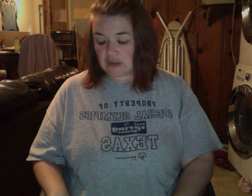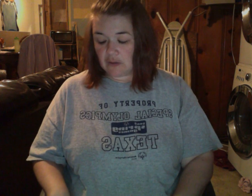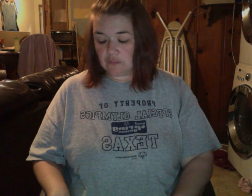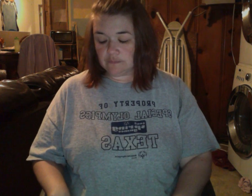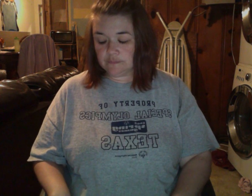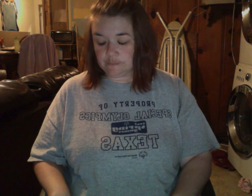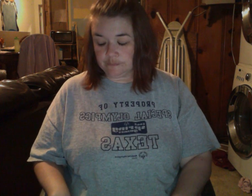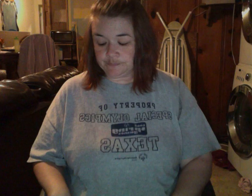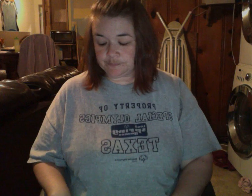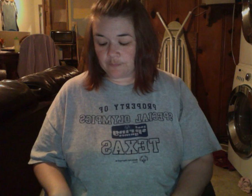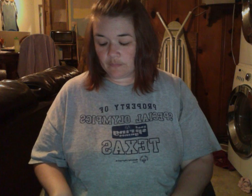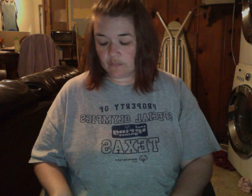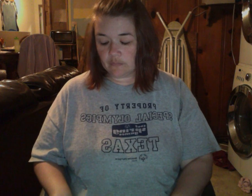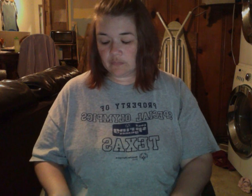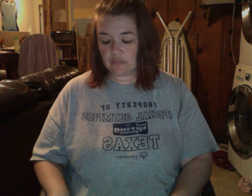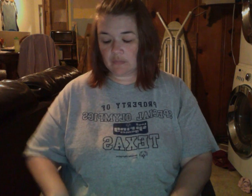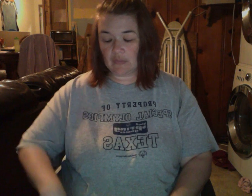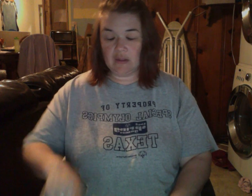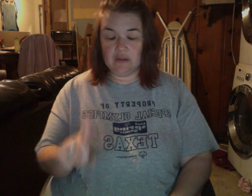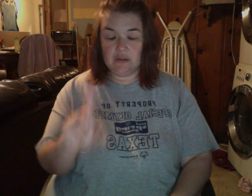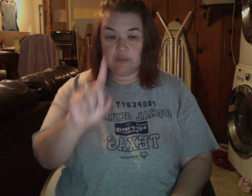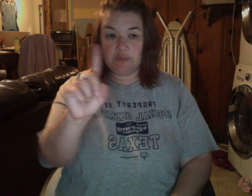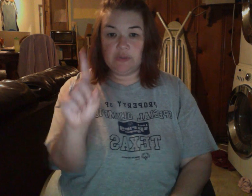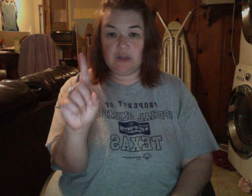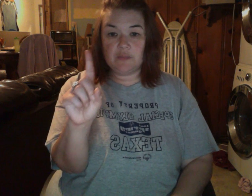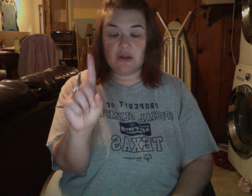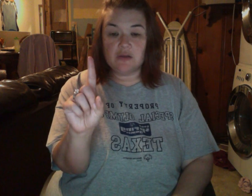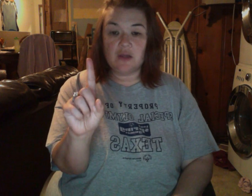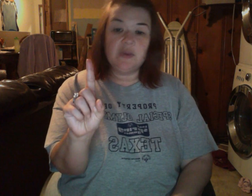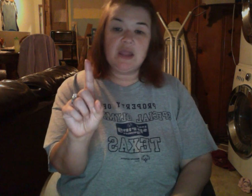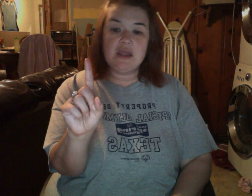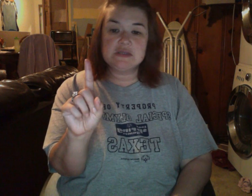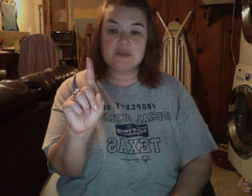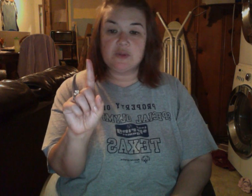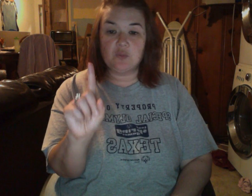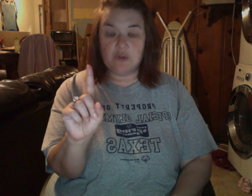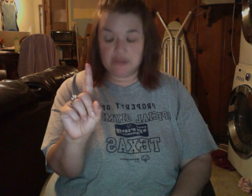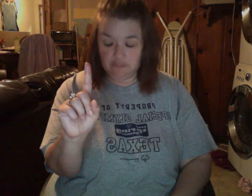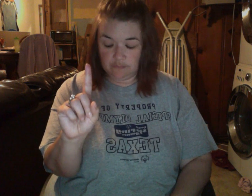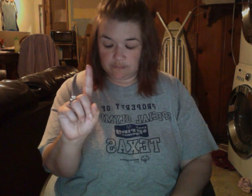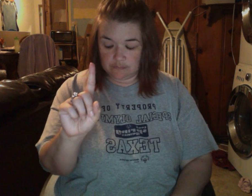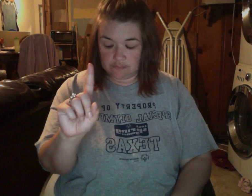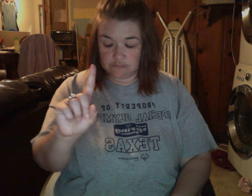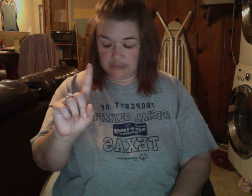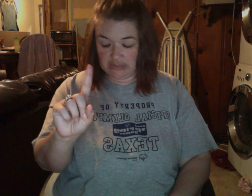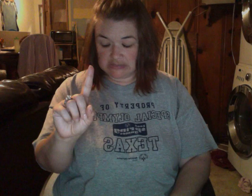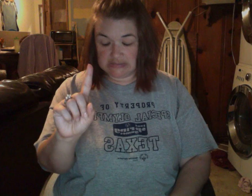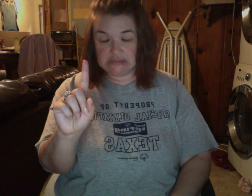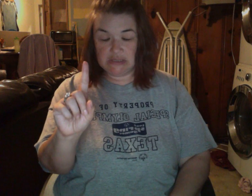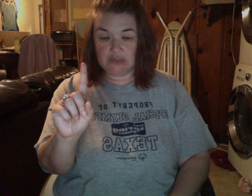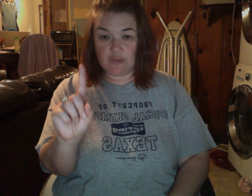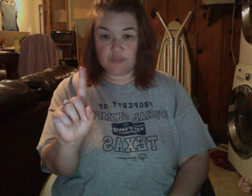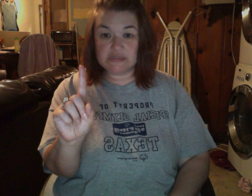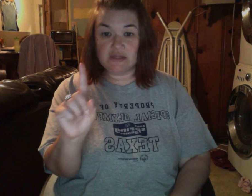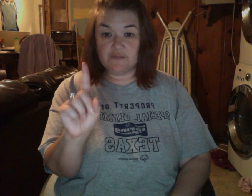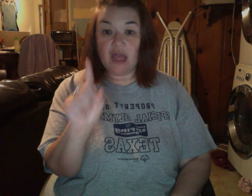So I'm going to put up my non-dominant hand. It's going to be a 1. because it's going to represent the